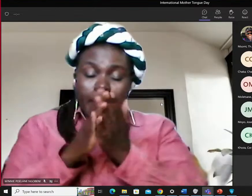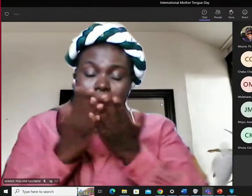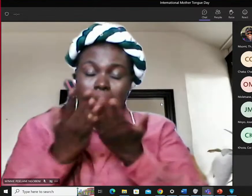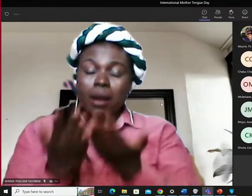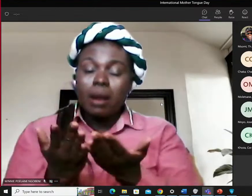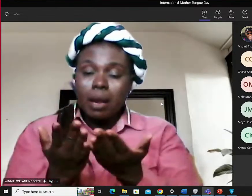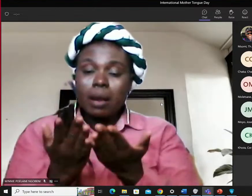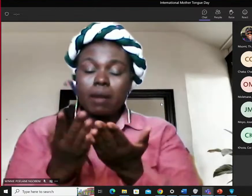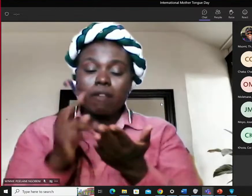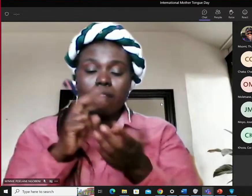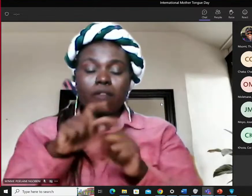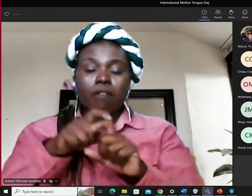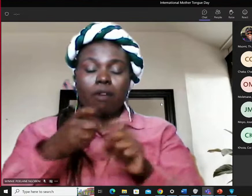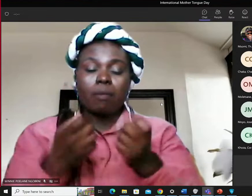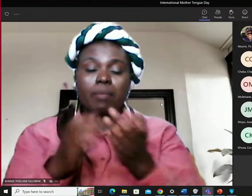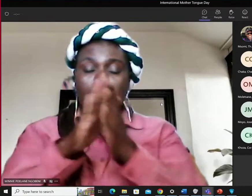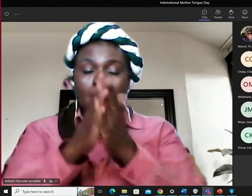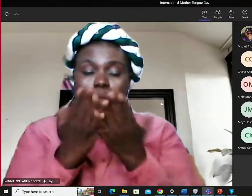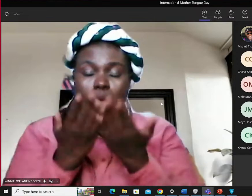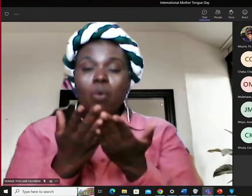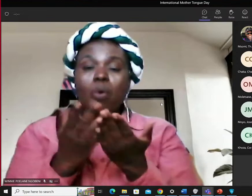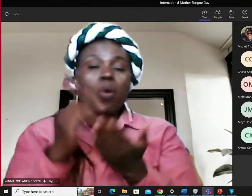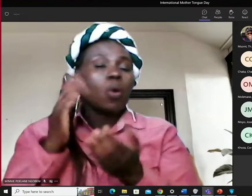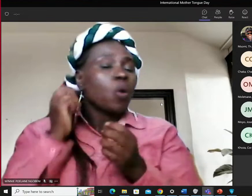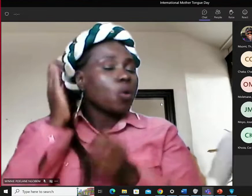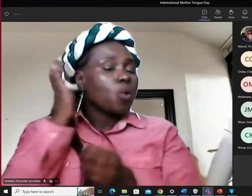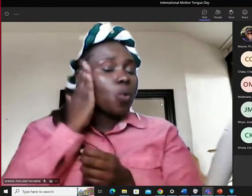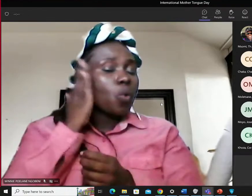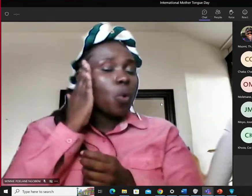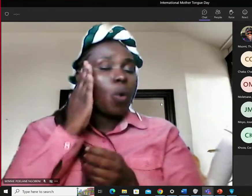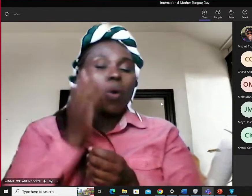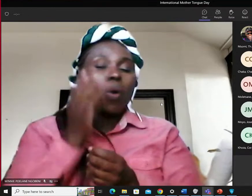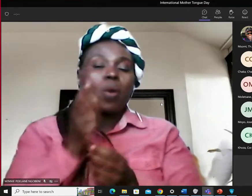For another deaf, it becomes,